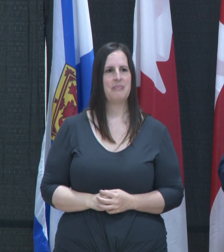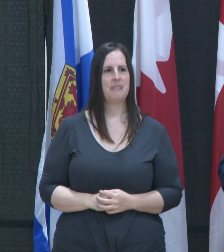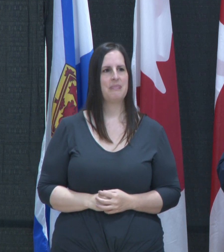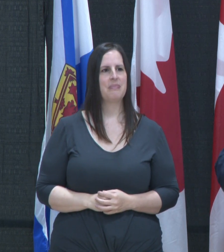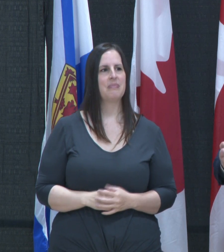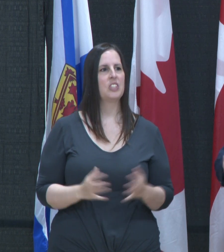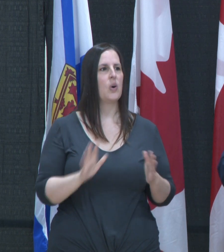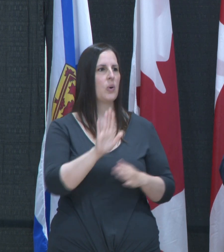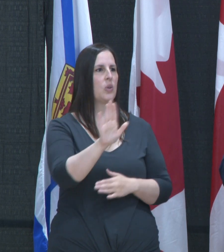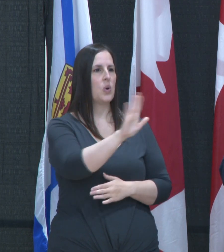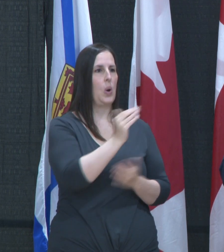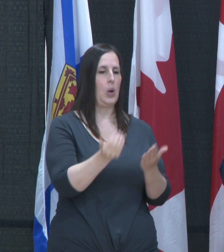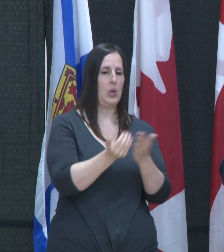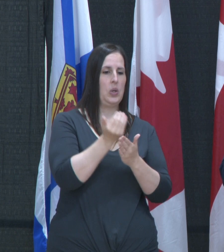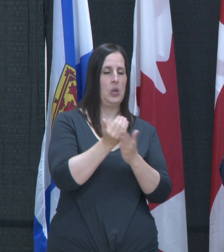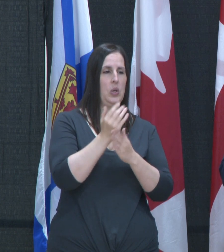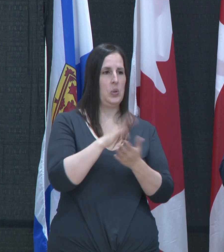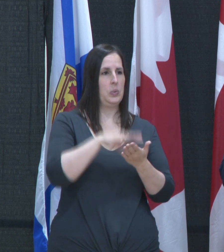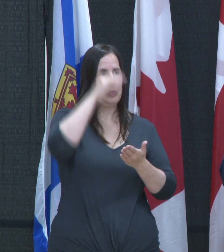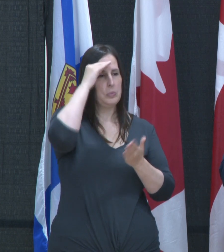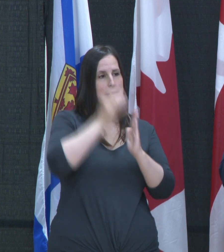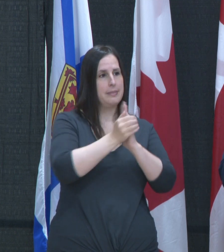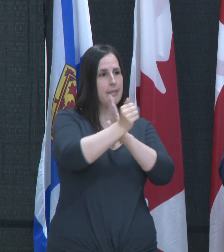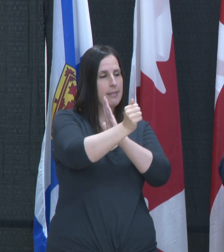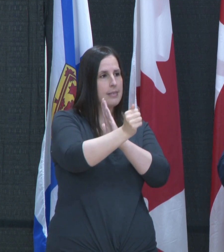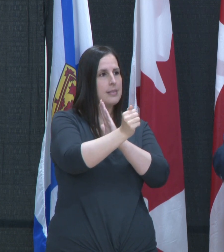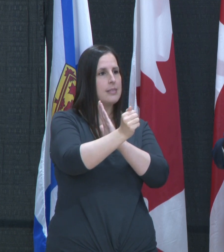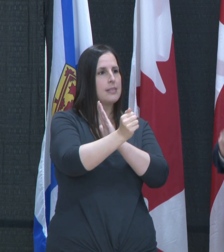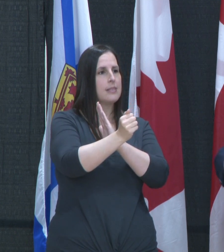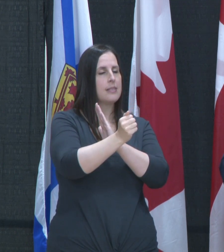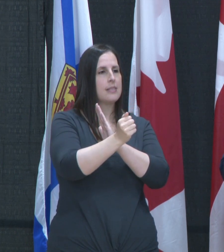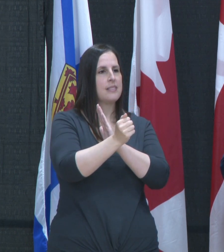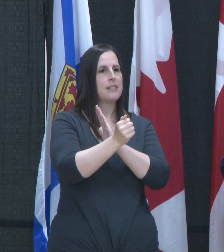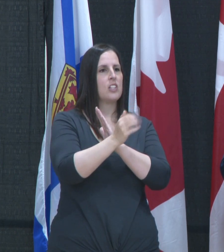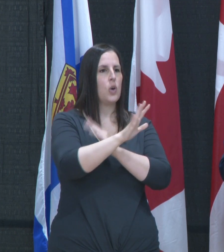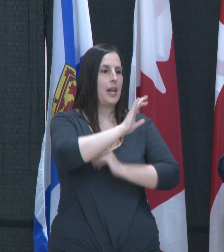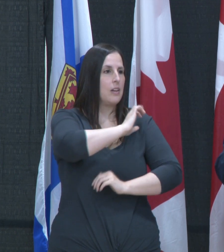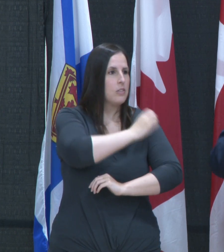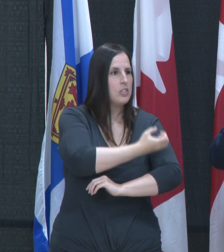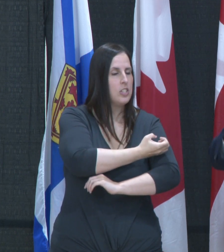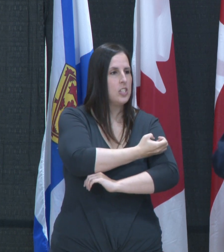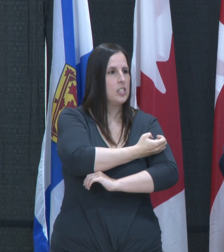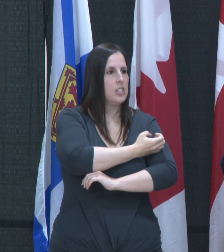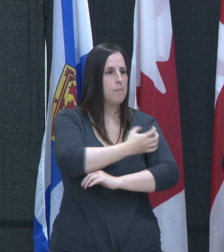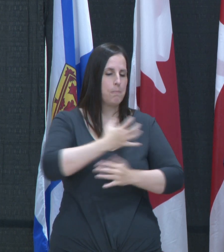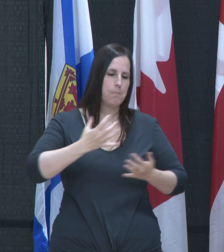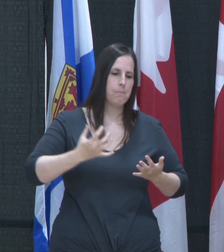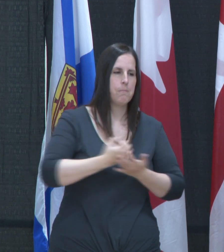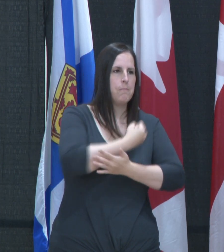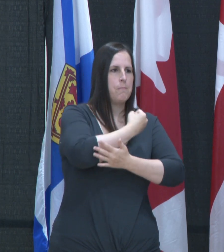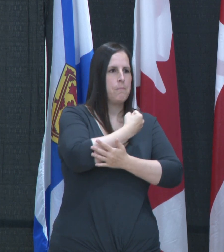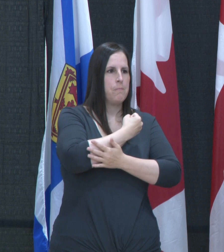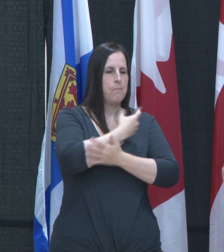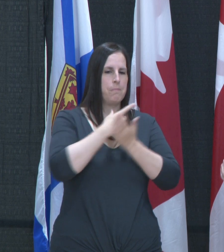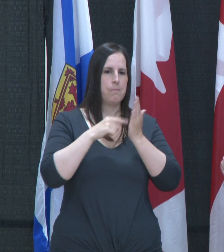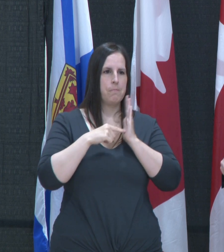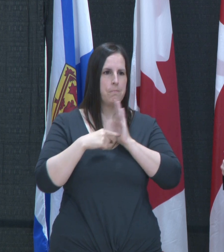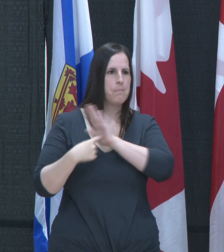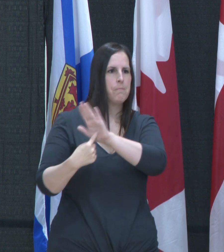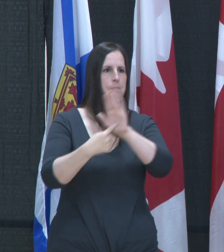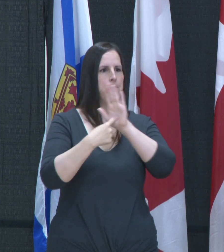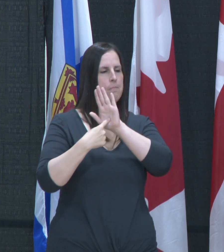new skills and knowledge learned here at NSCC, take your energy, and layer that